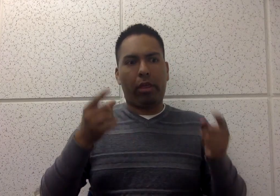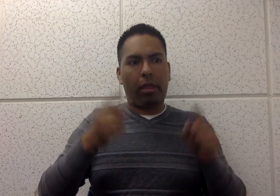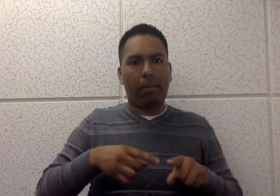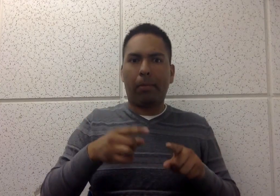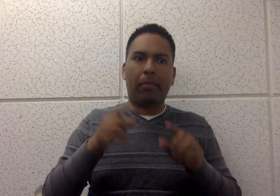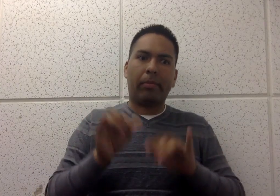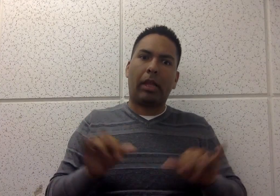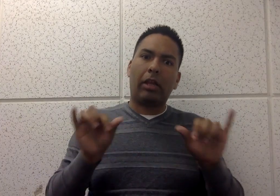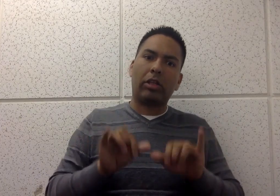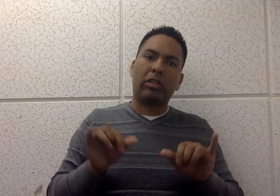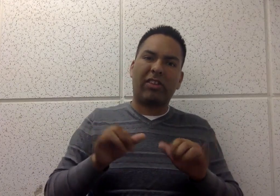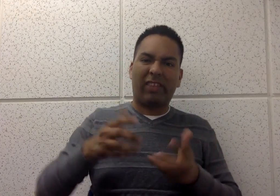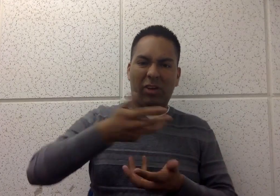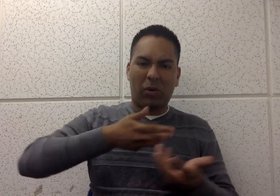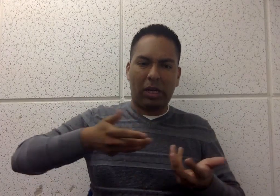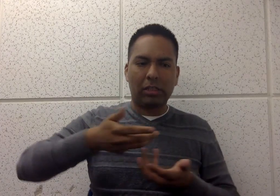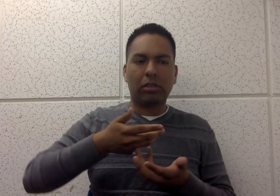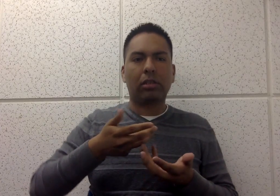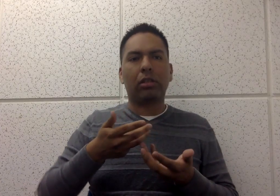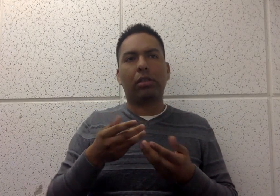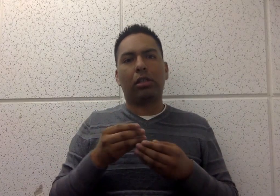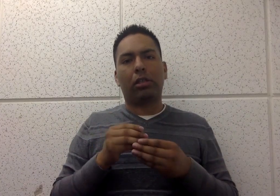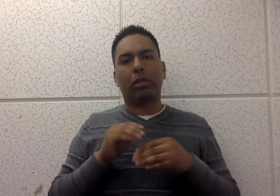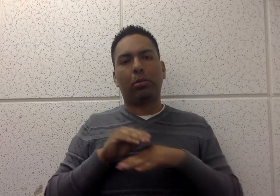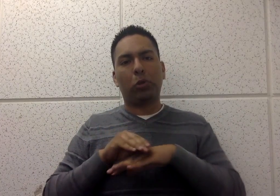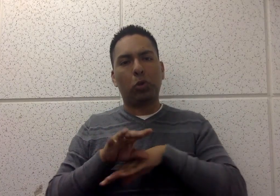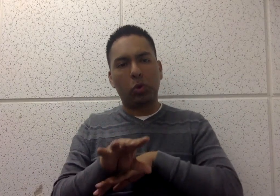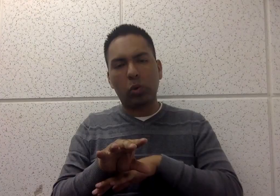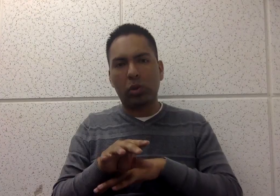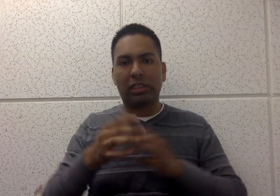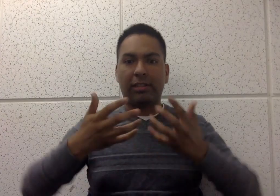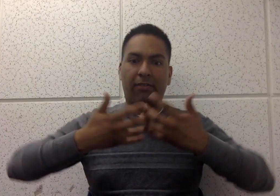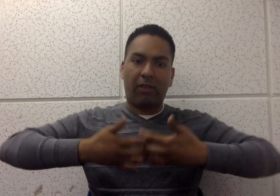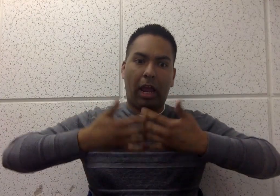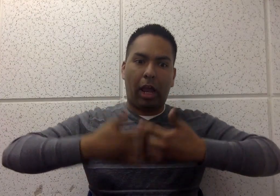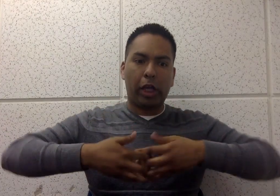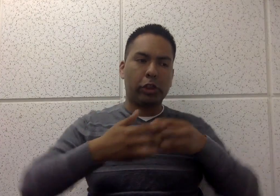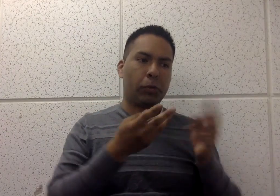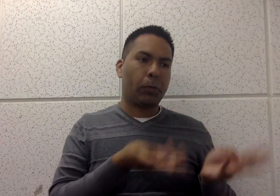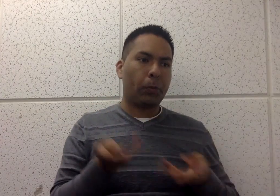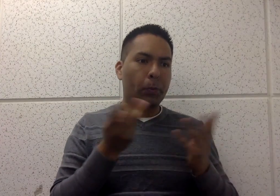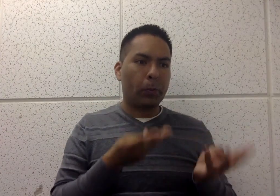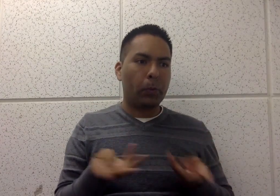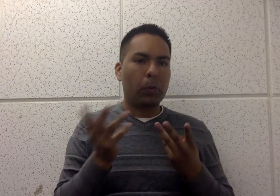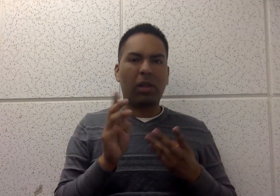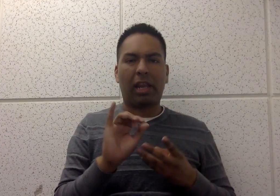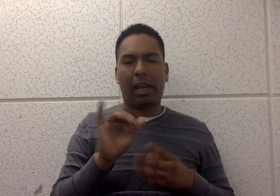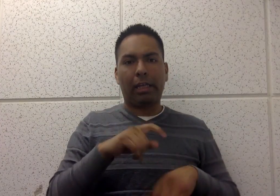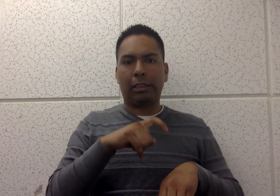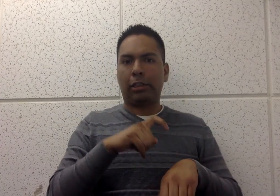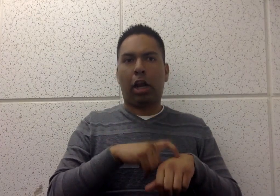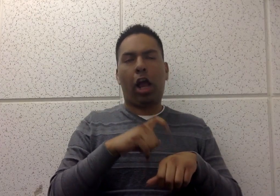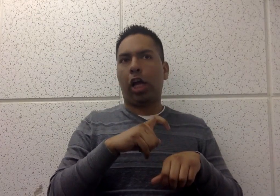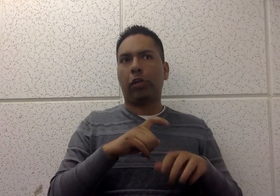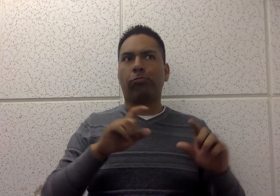interactions produces a factory that works with the precision and efficiency of clockwork. In fact, if you watch ants